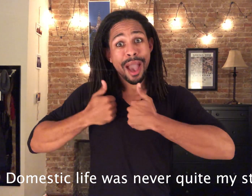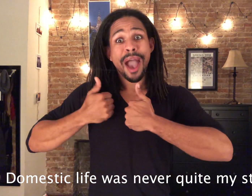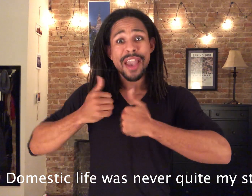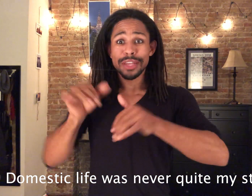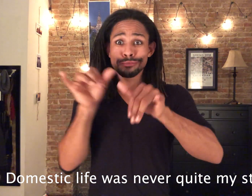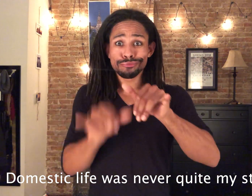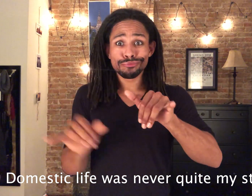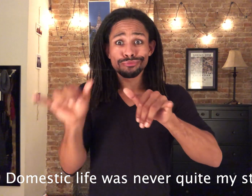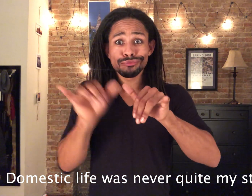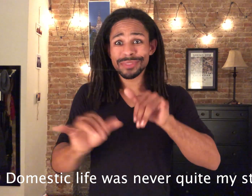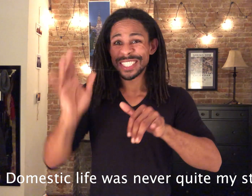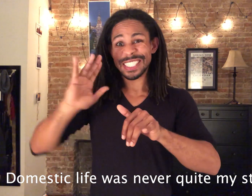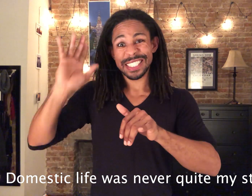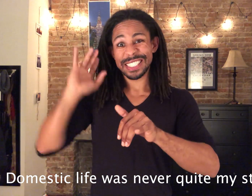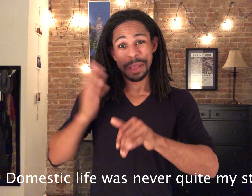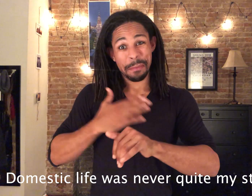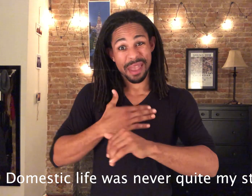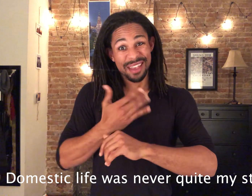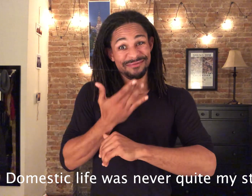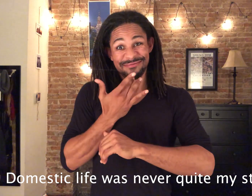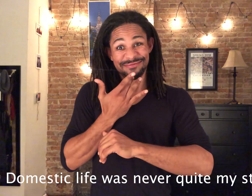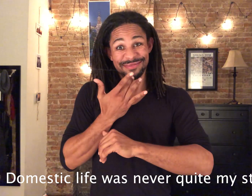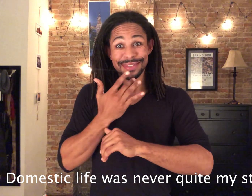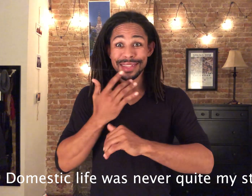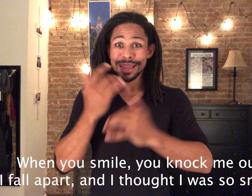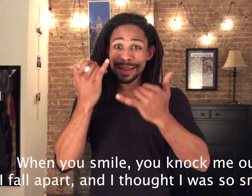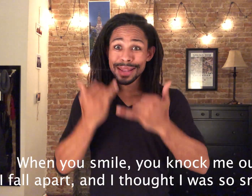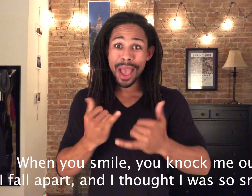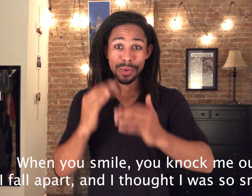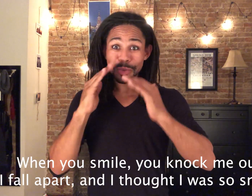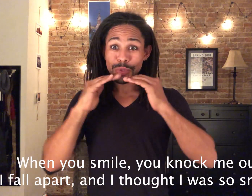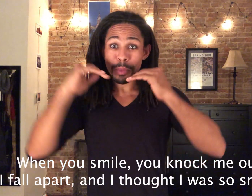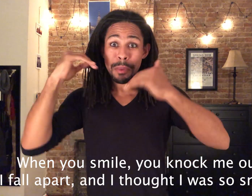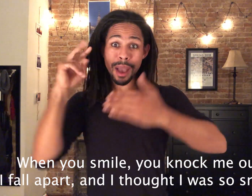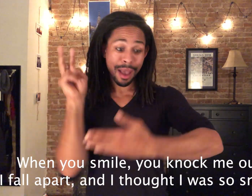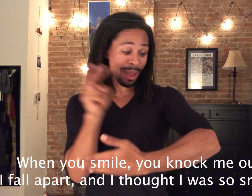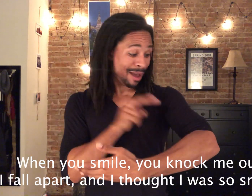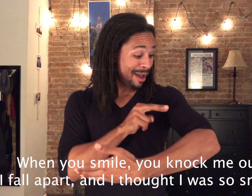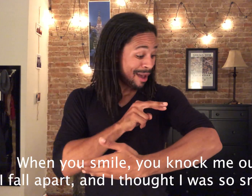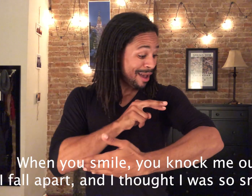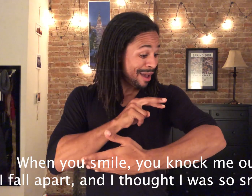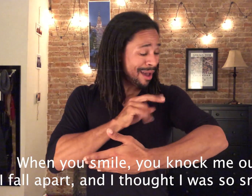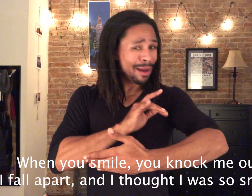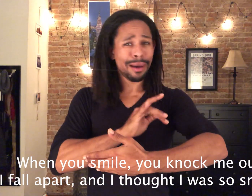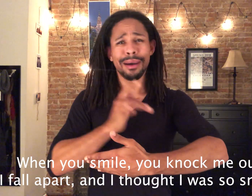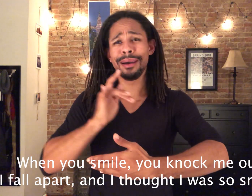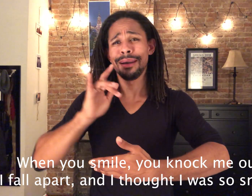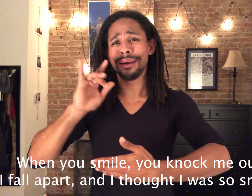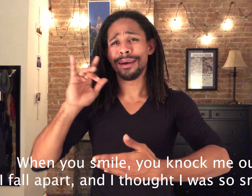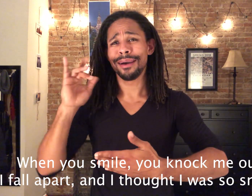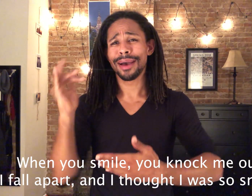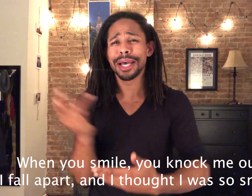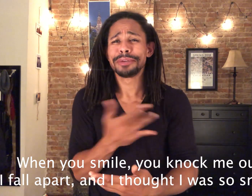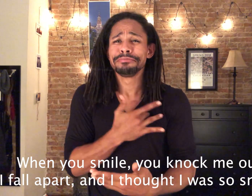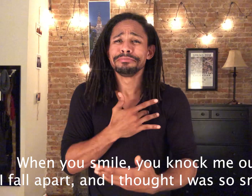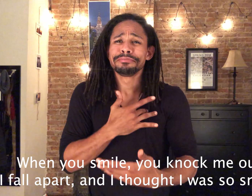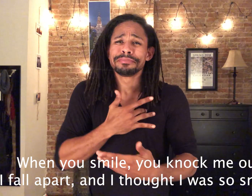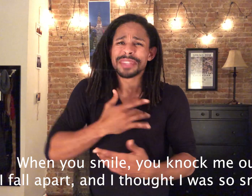style When you smile You knock me out, I fall apart And I thought I was